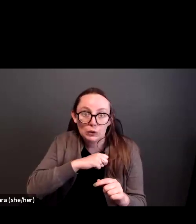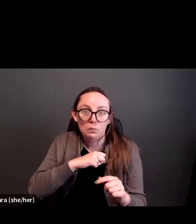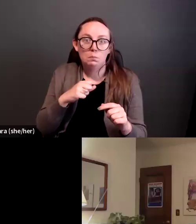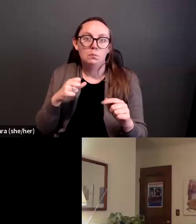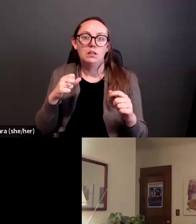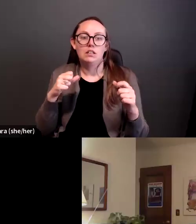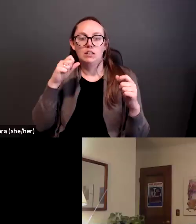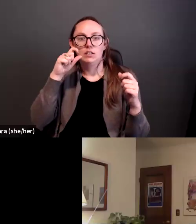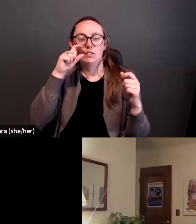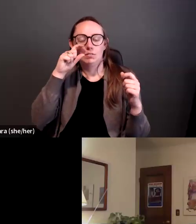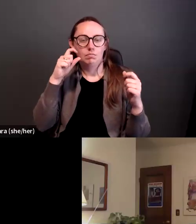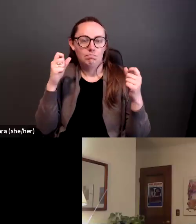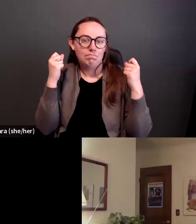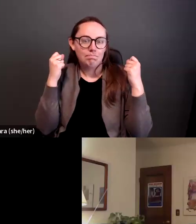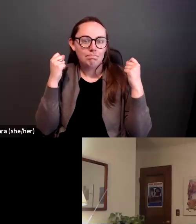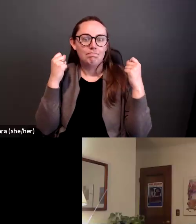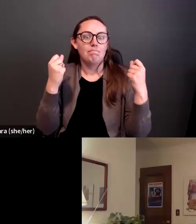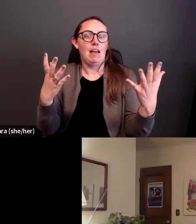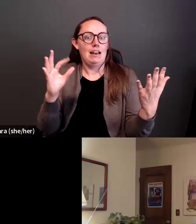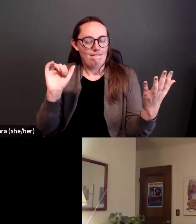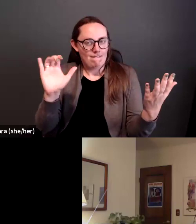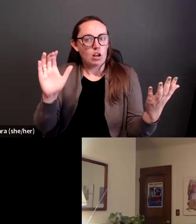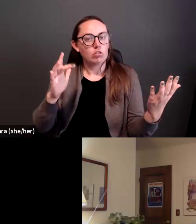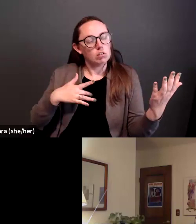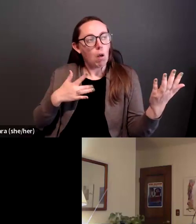faculty who are willing to have students do digital projects, but